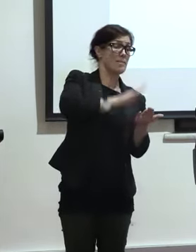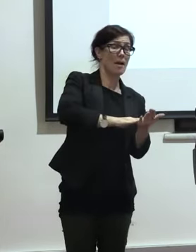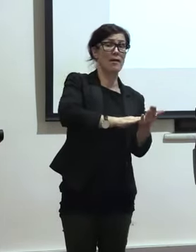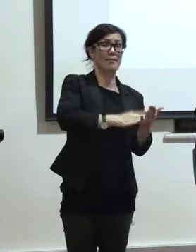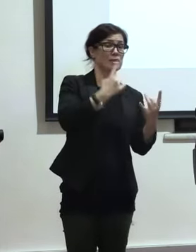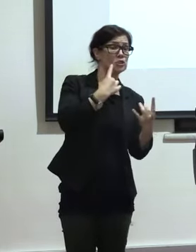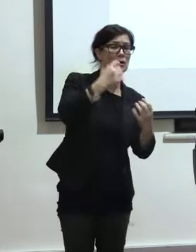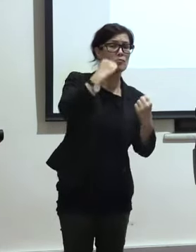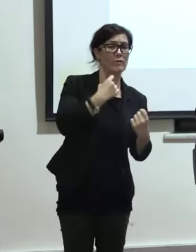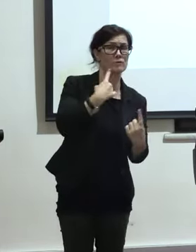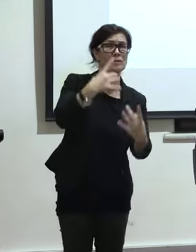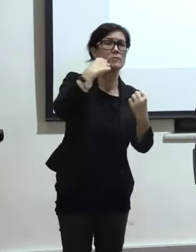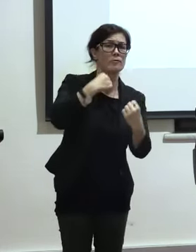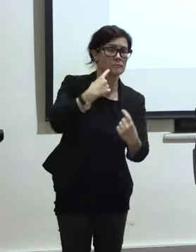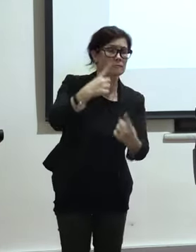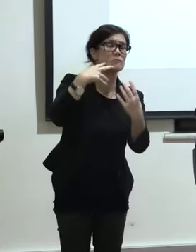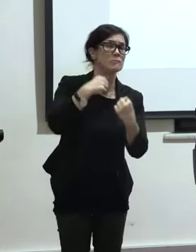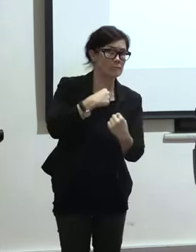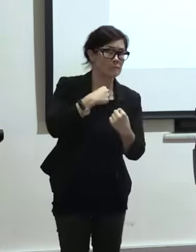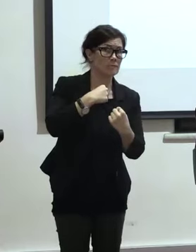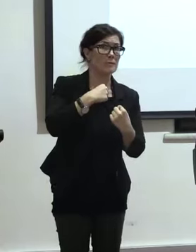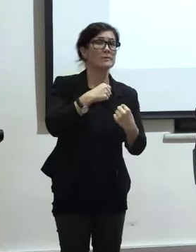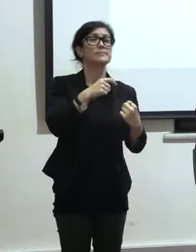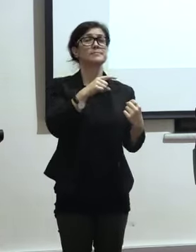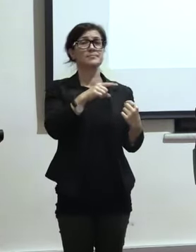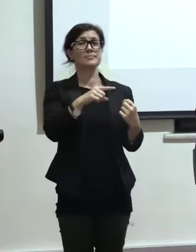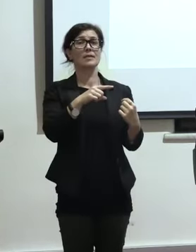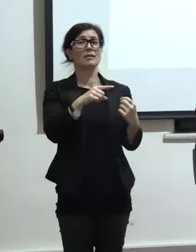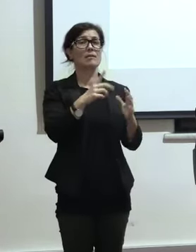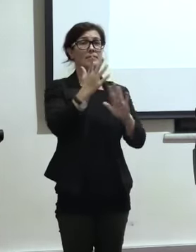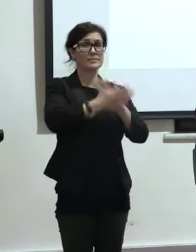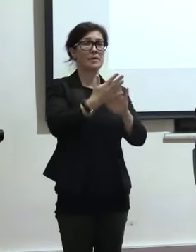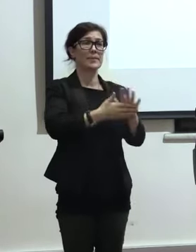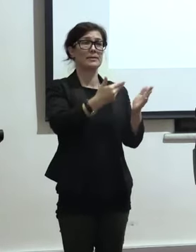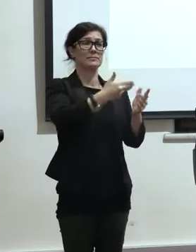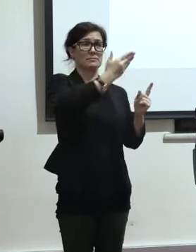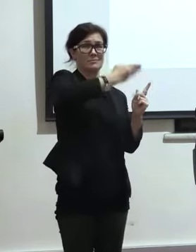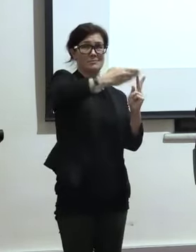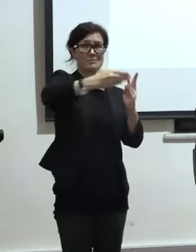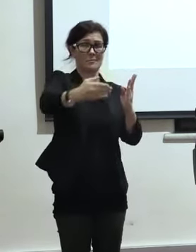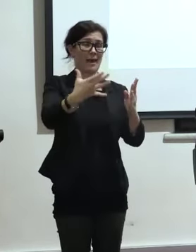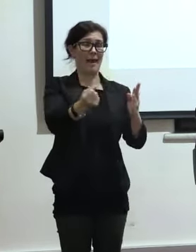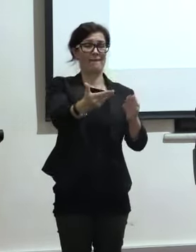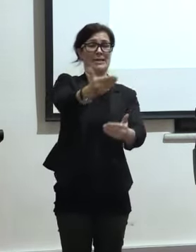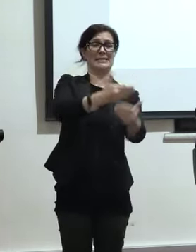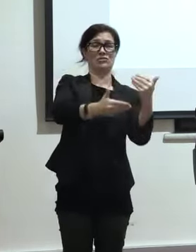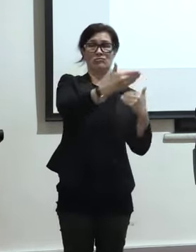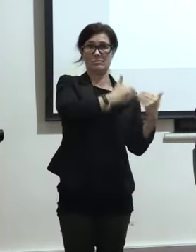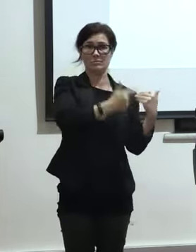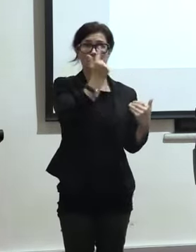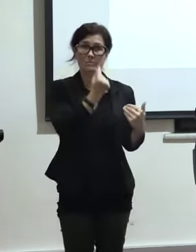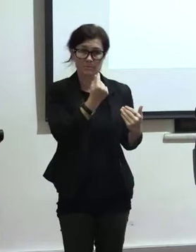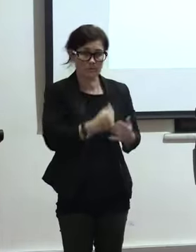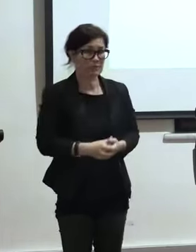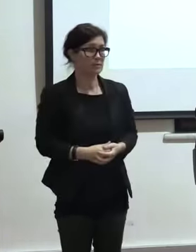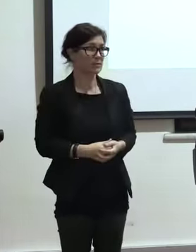account. You only have money sitting in your bank account after you've already claimed it from the NDIS. So this could be a problem,